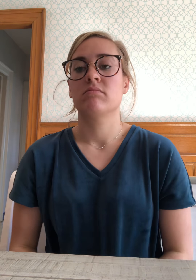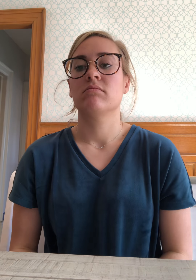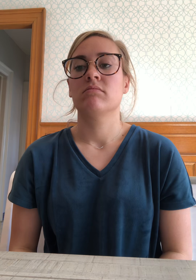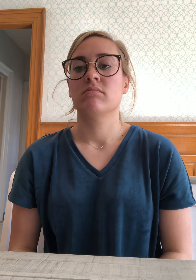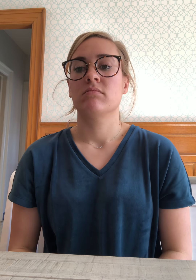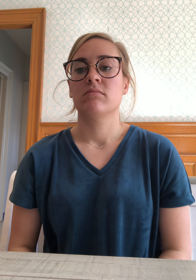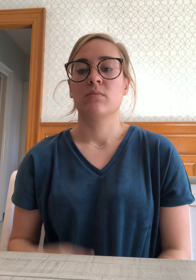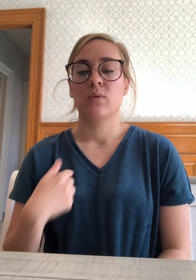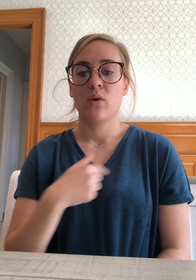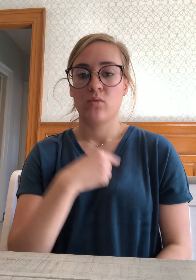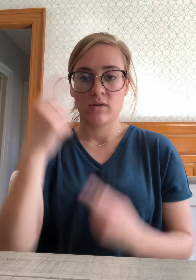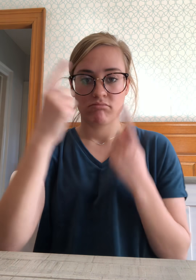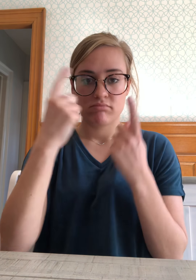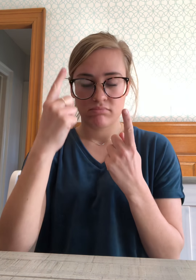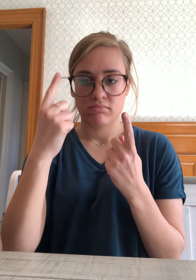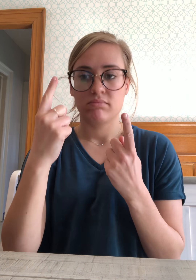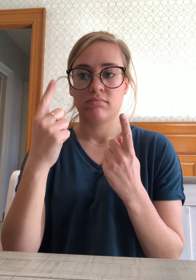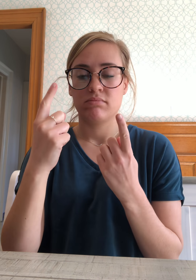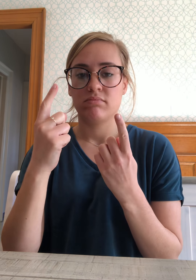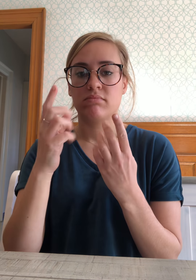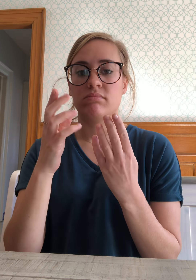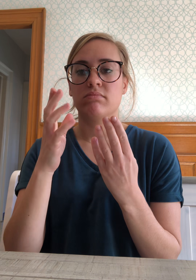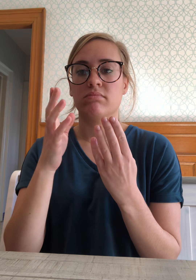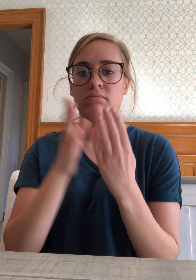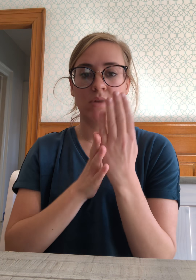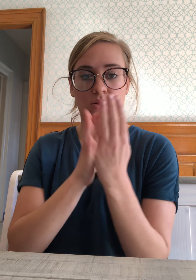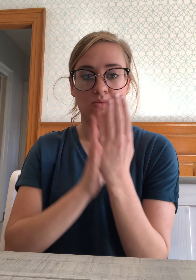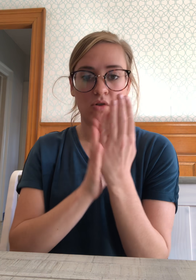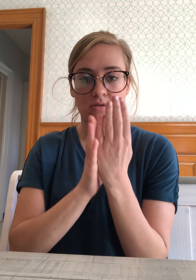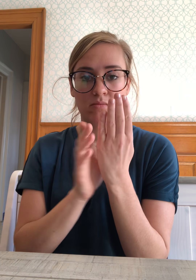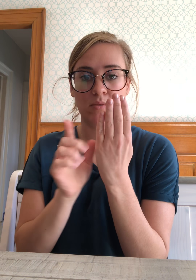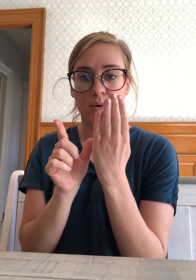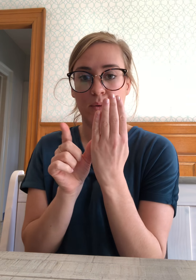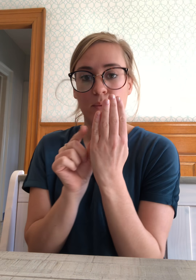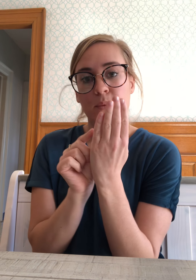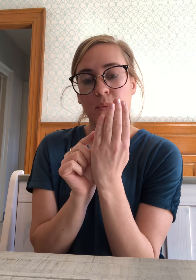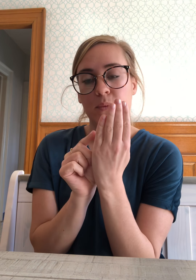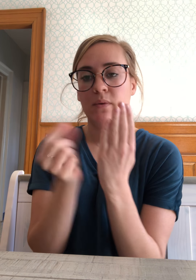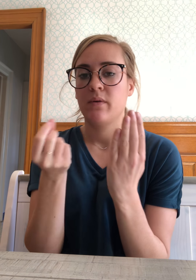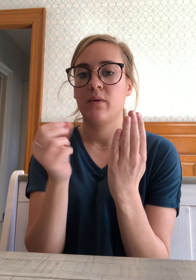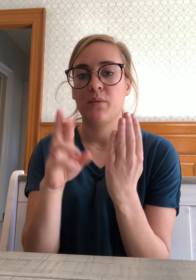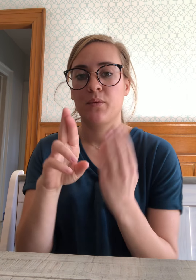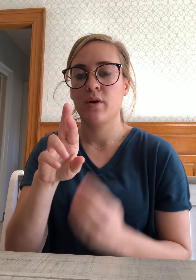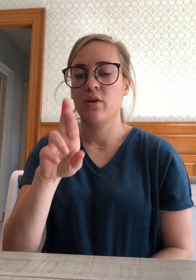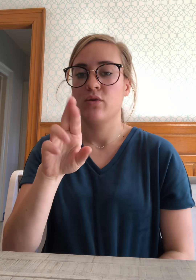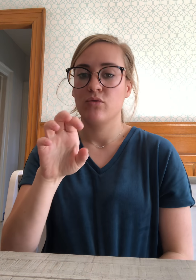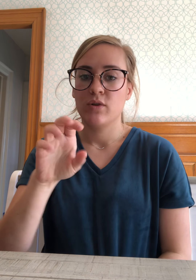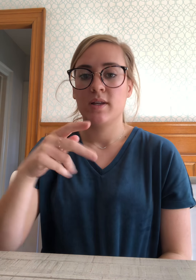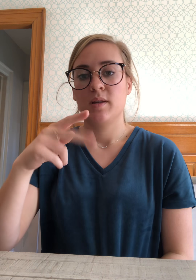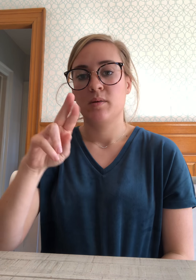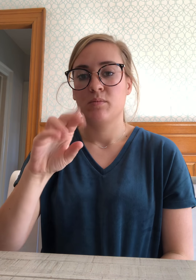consider interproximal reduction or reproximation or stripping to